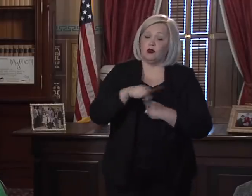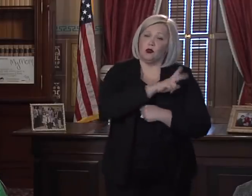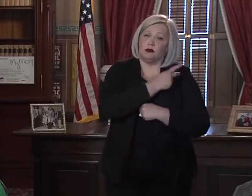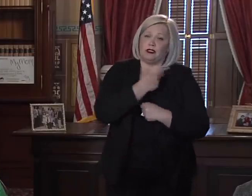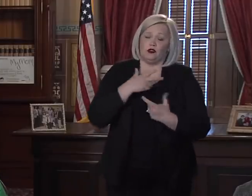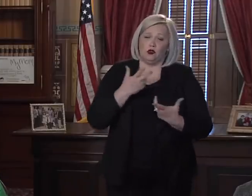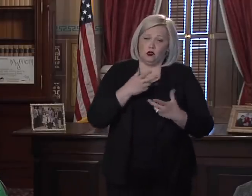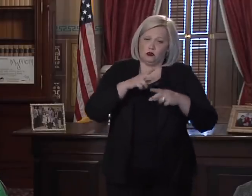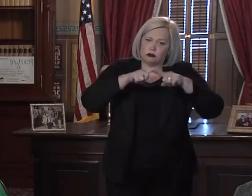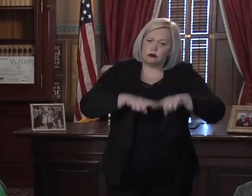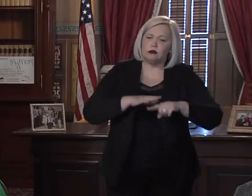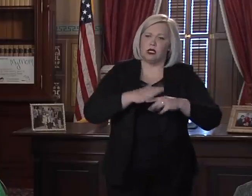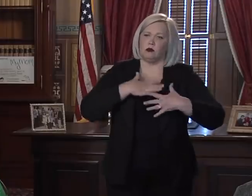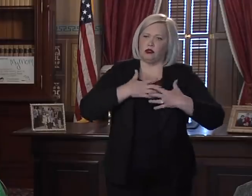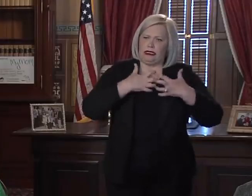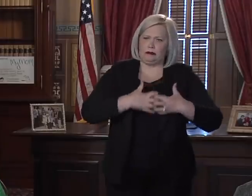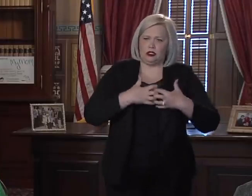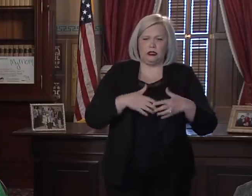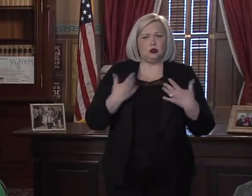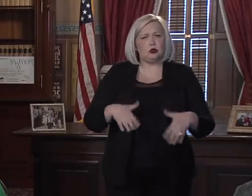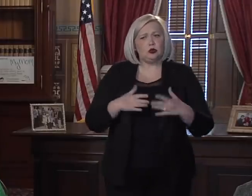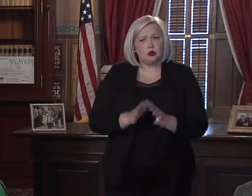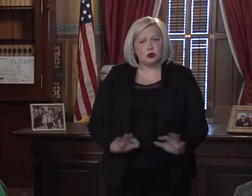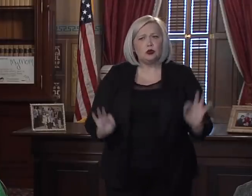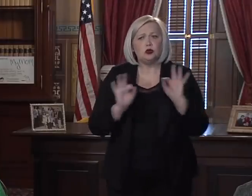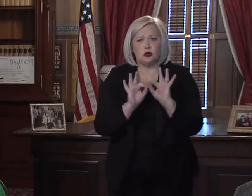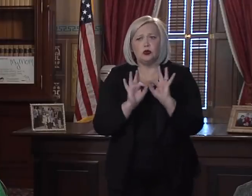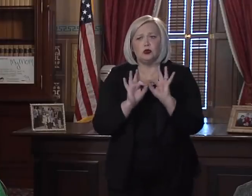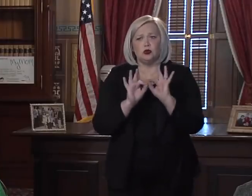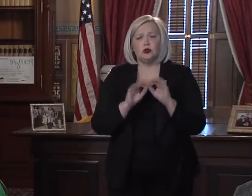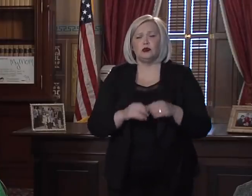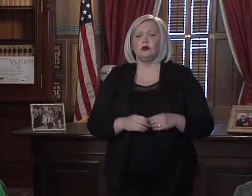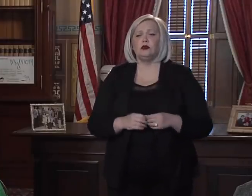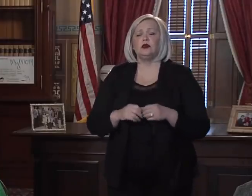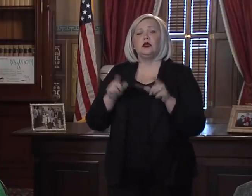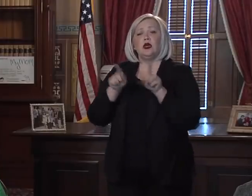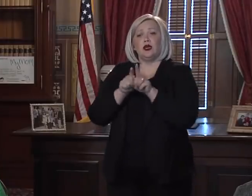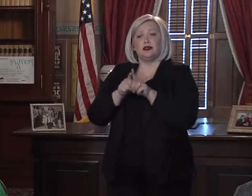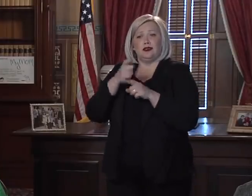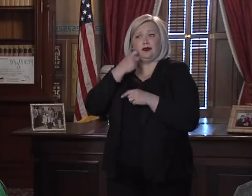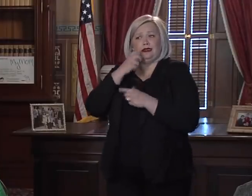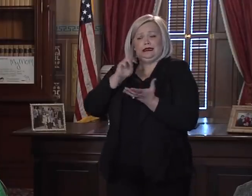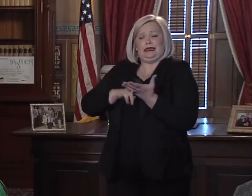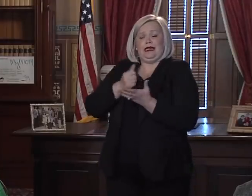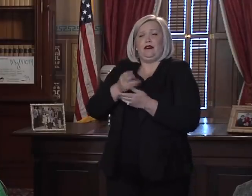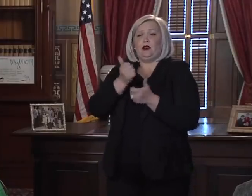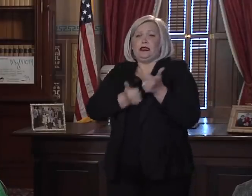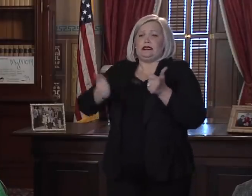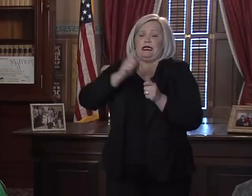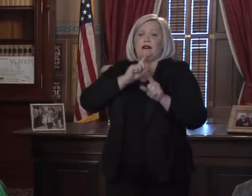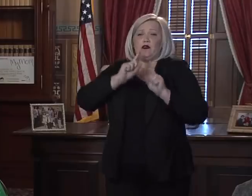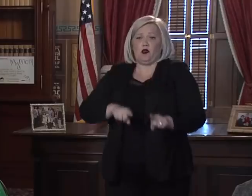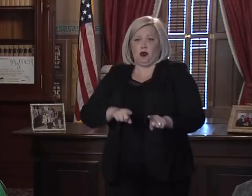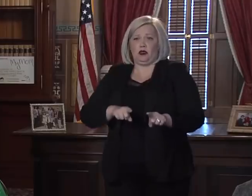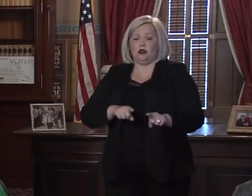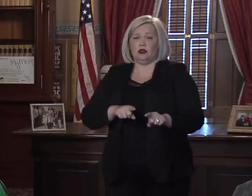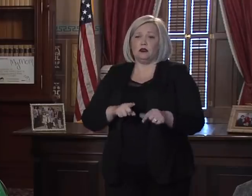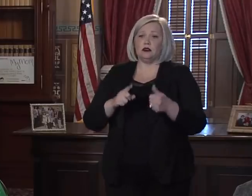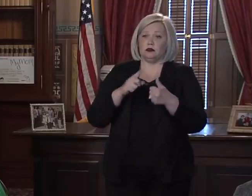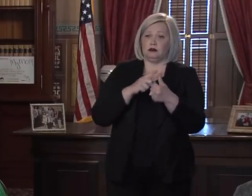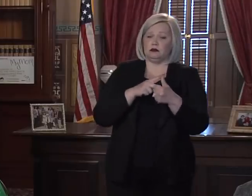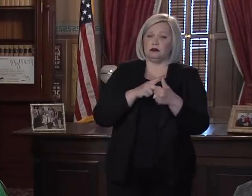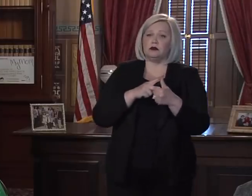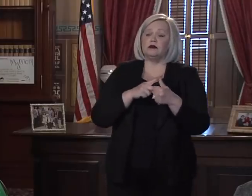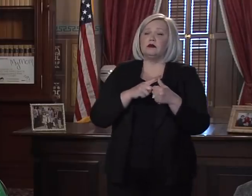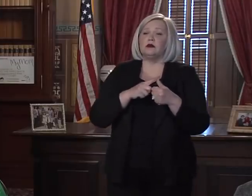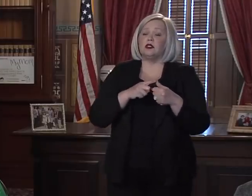because that's critically important. I've also signed a few executive orders. I signed one to temporarily suspend